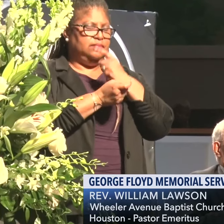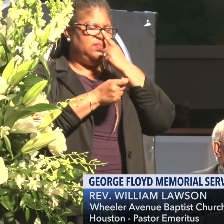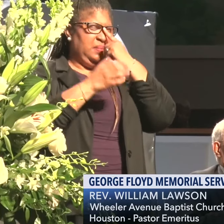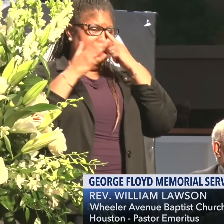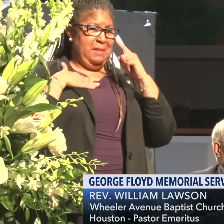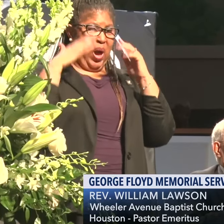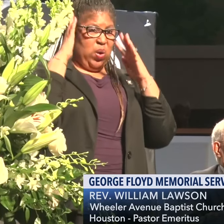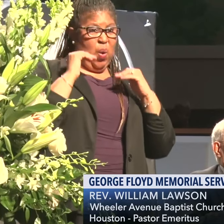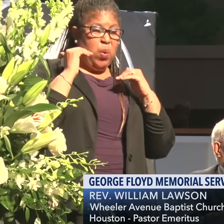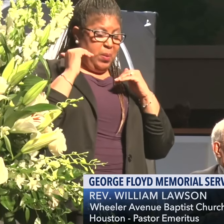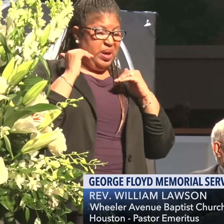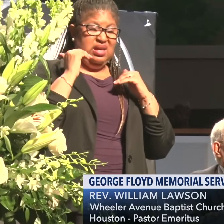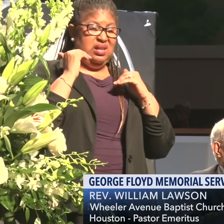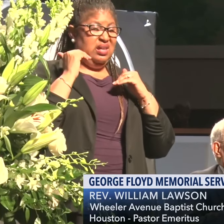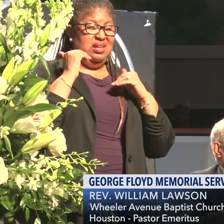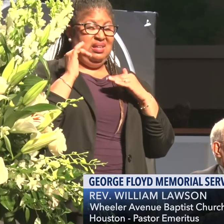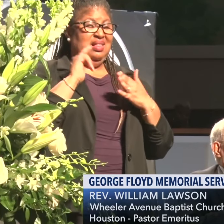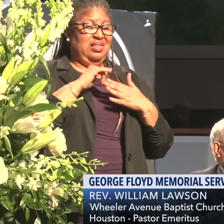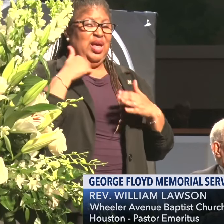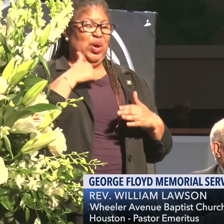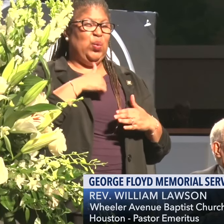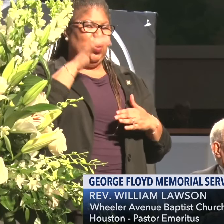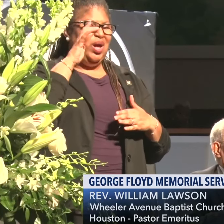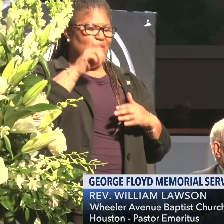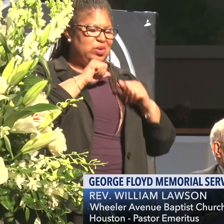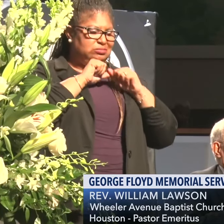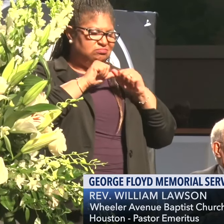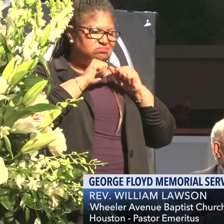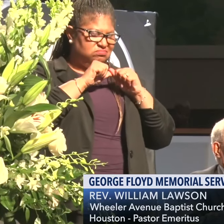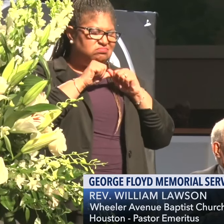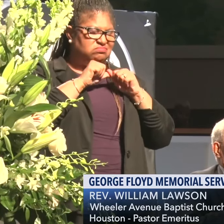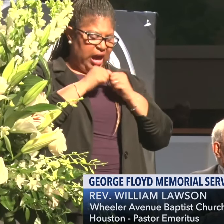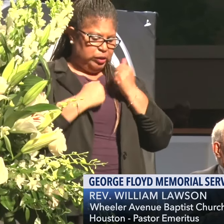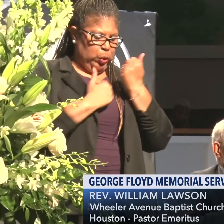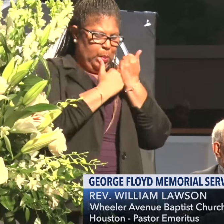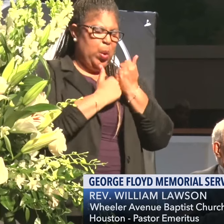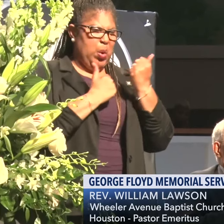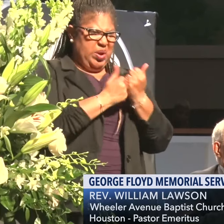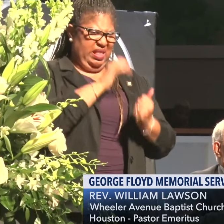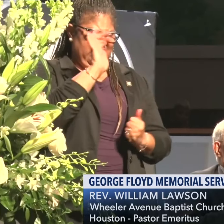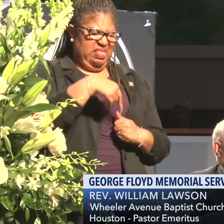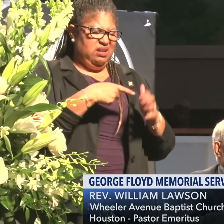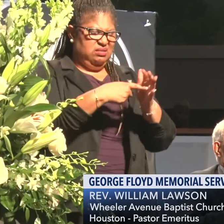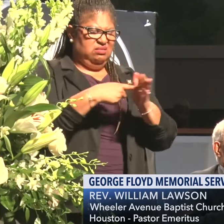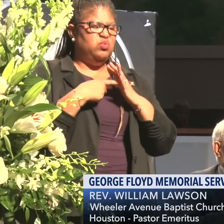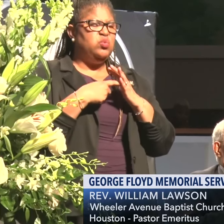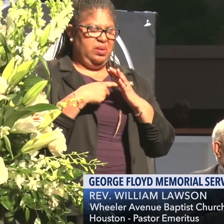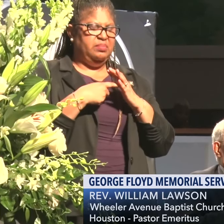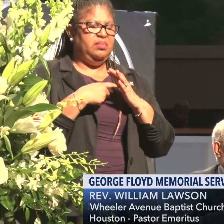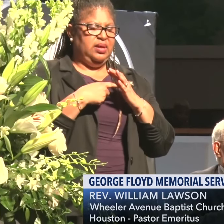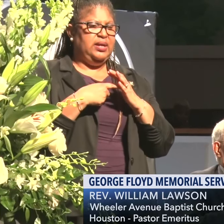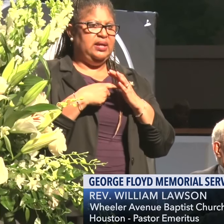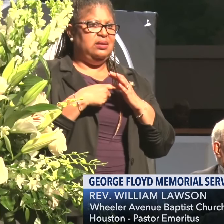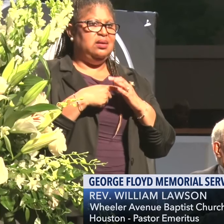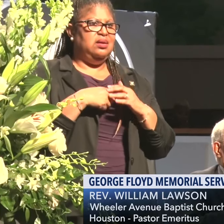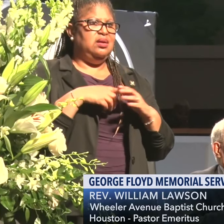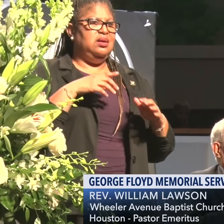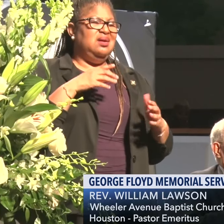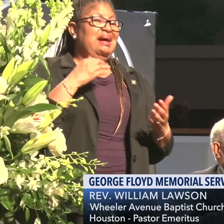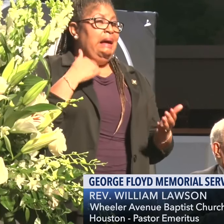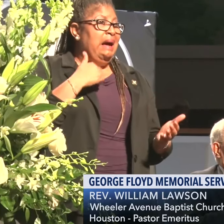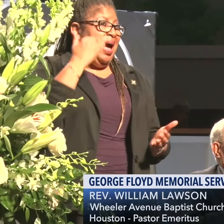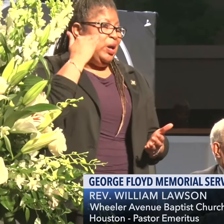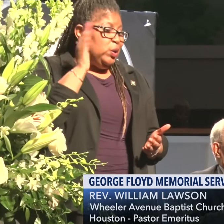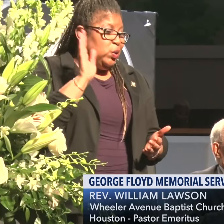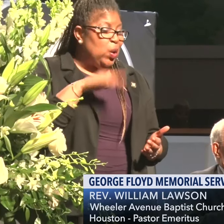My hope is that we will stay behind that demand. And while not everybody will